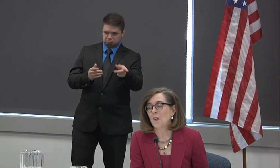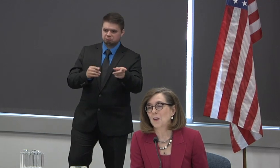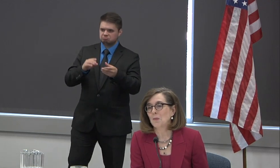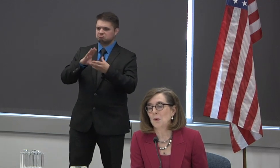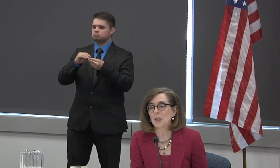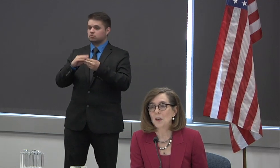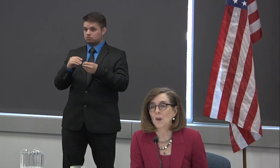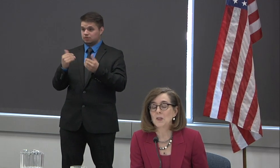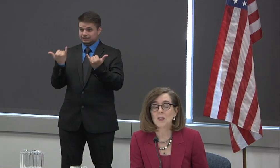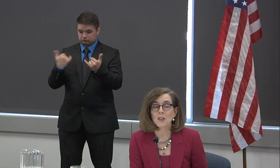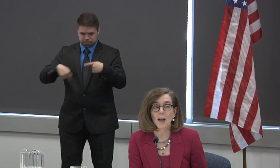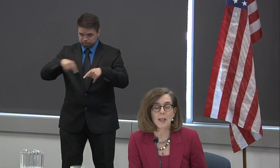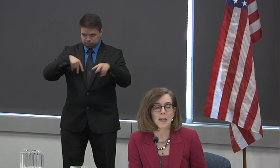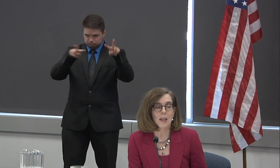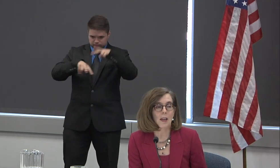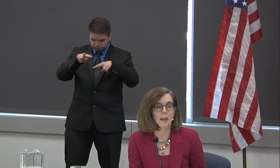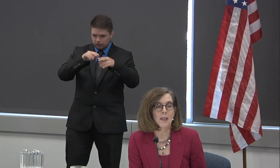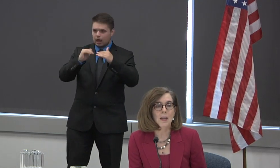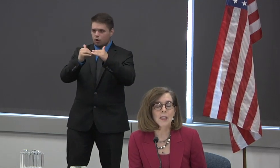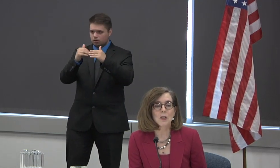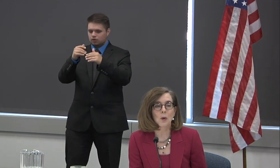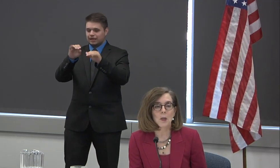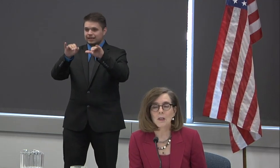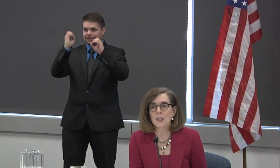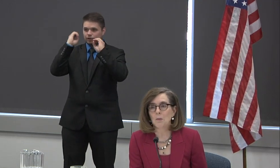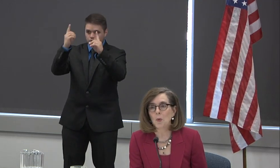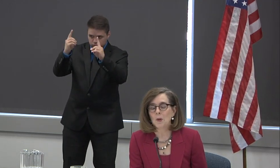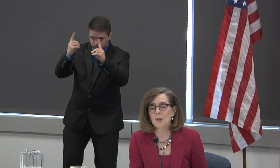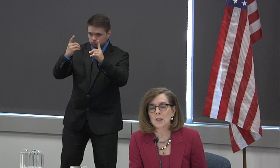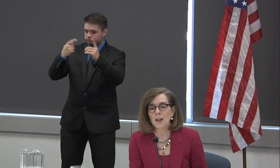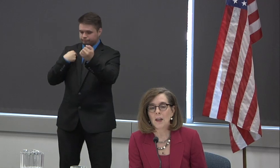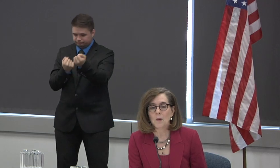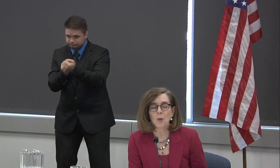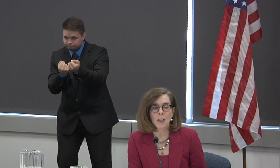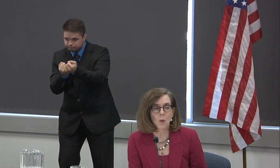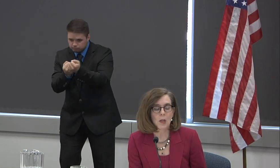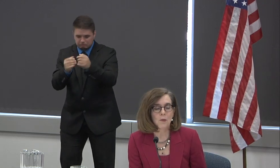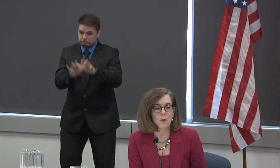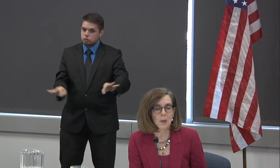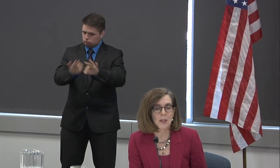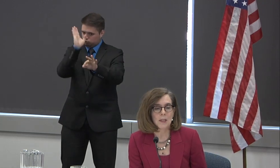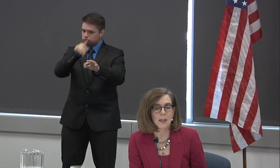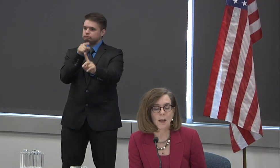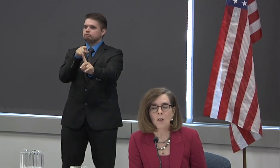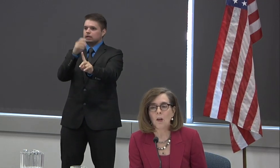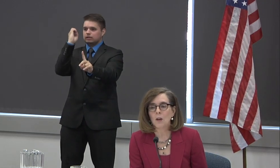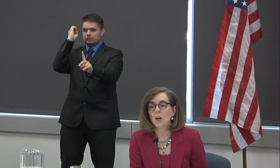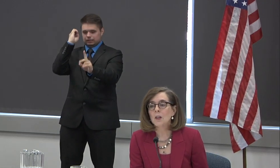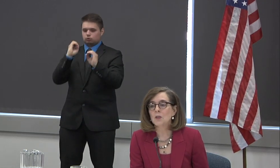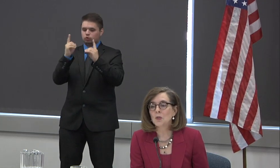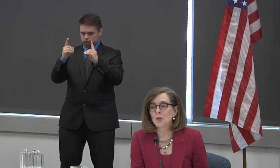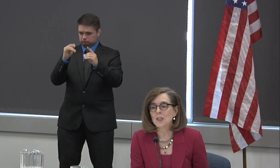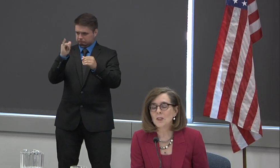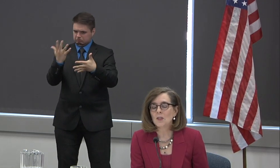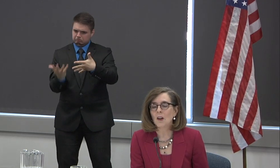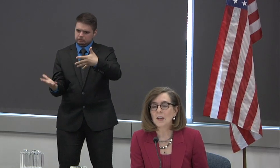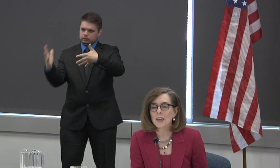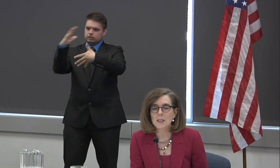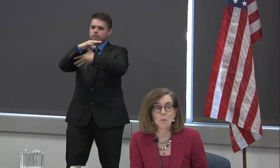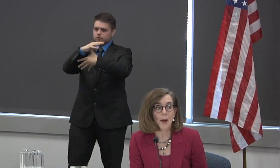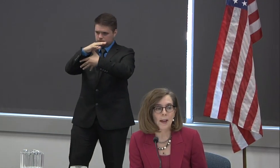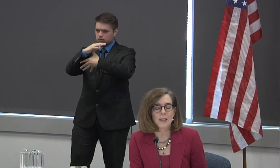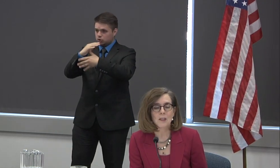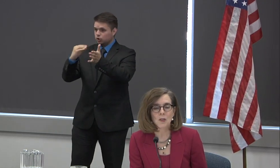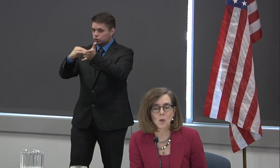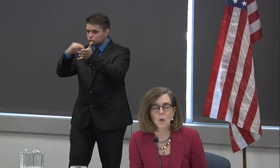our community, of our society, and it's critically important and a priority for me to get our students, our kids